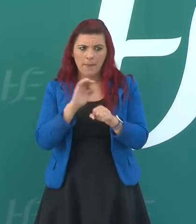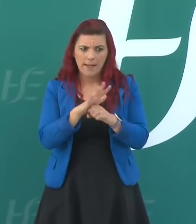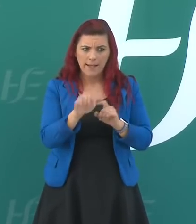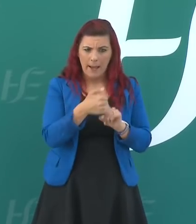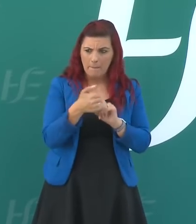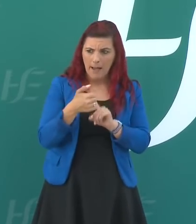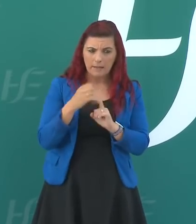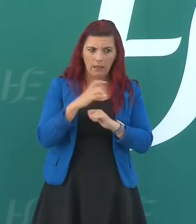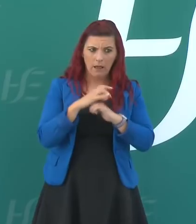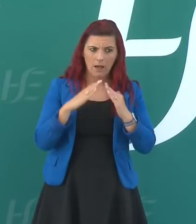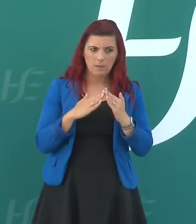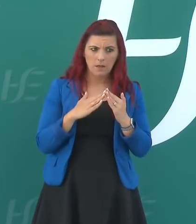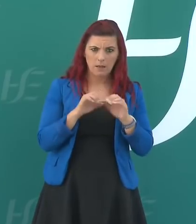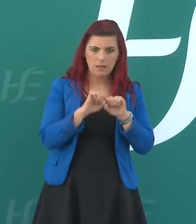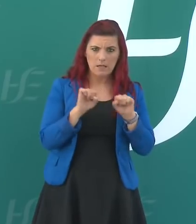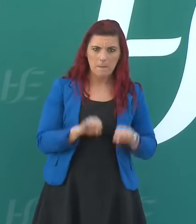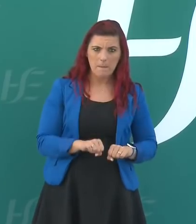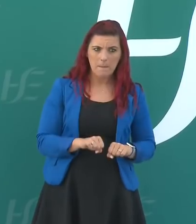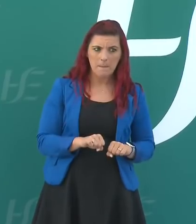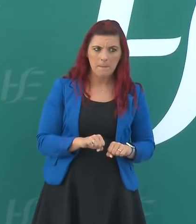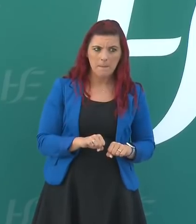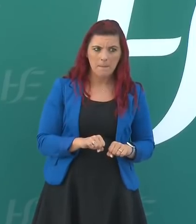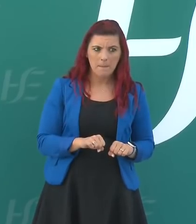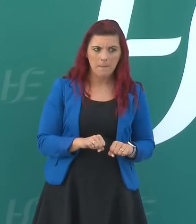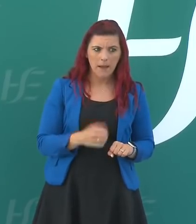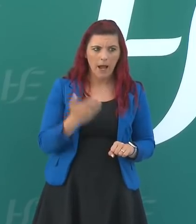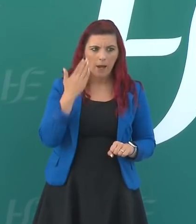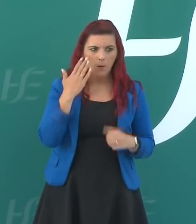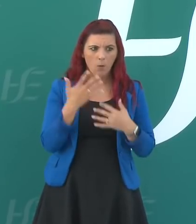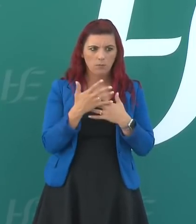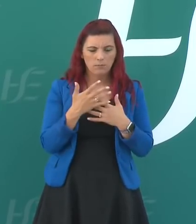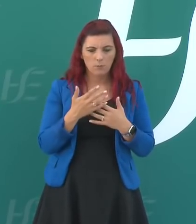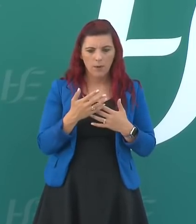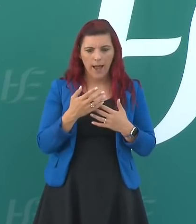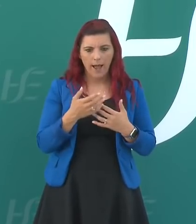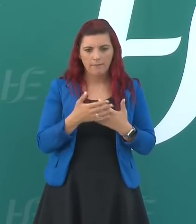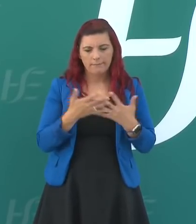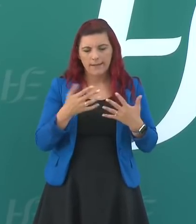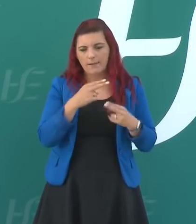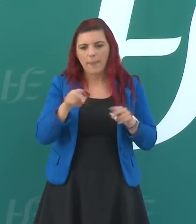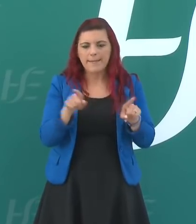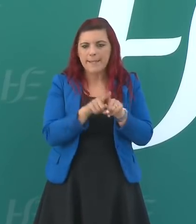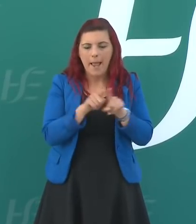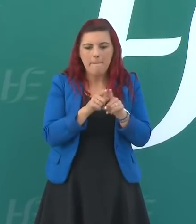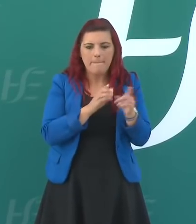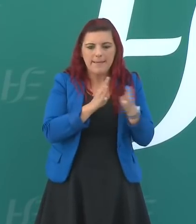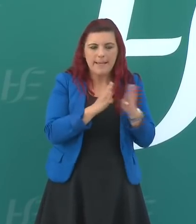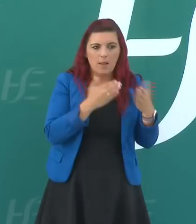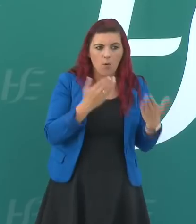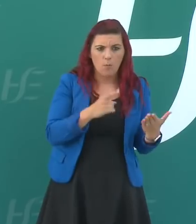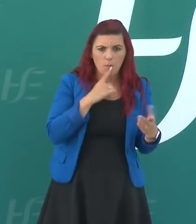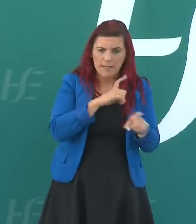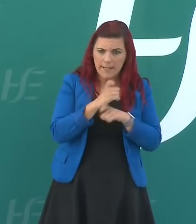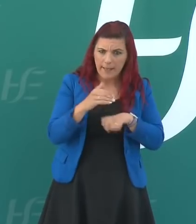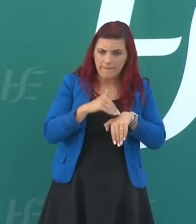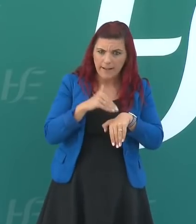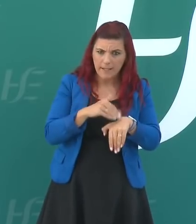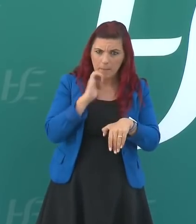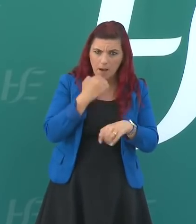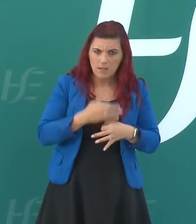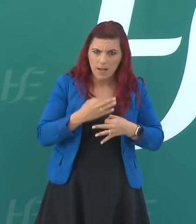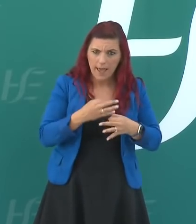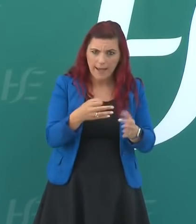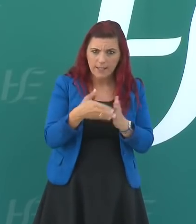all in the acute hospital system? I know there's obviously a lot of capacity there, it's not as busy as it usually is, but has that had a knock-on effect at all? Yeah, I